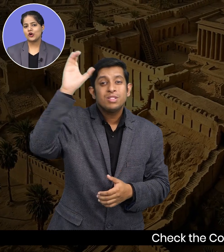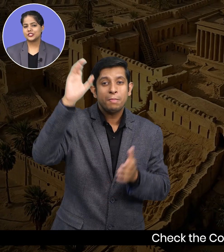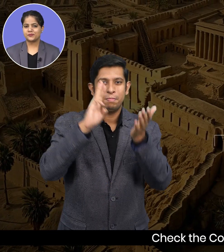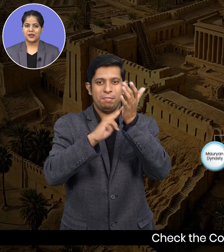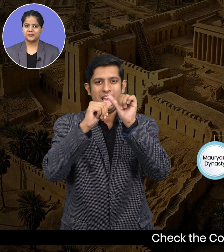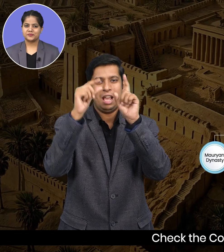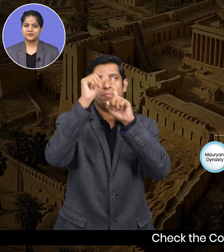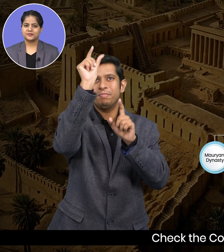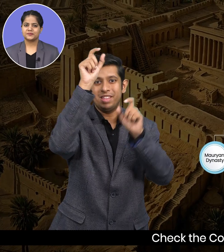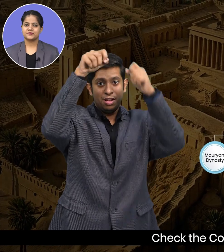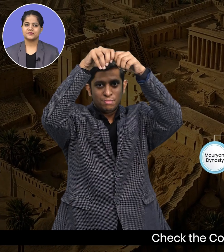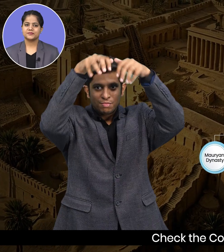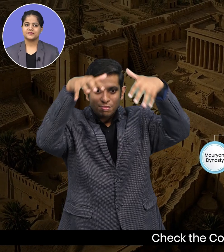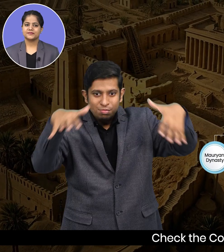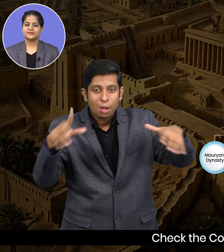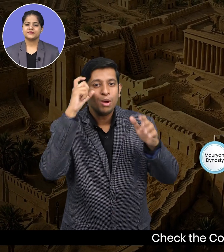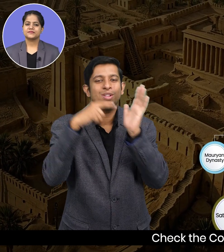Check the concept map.